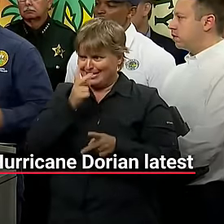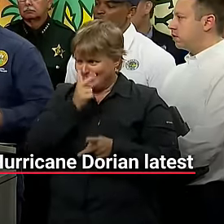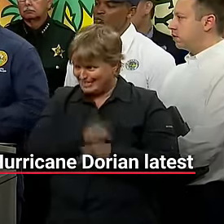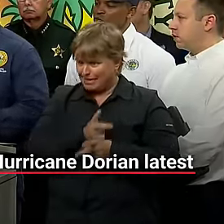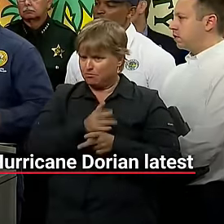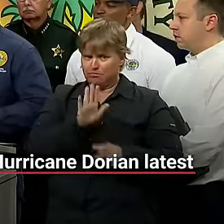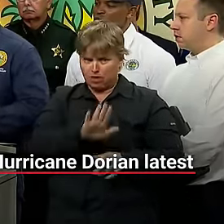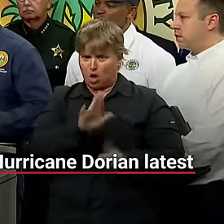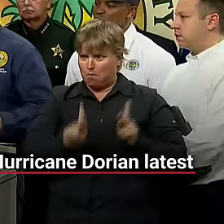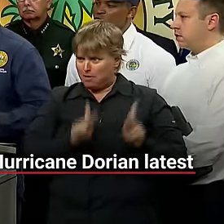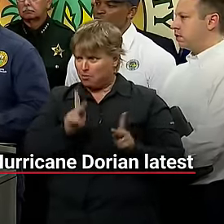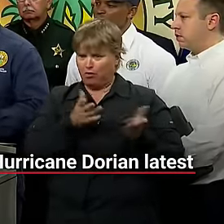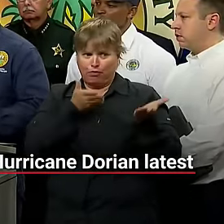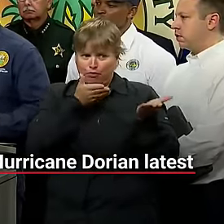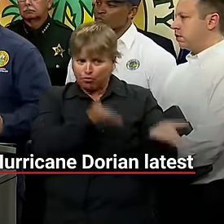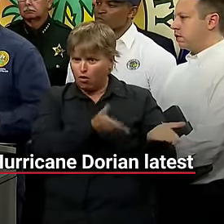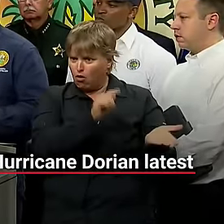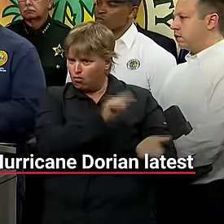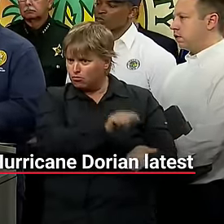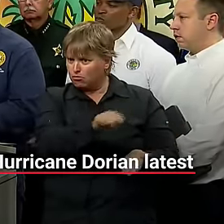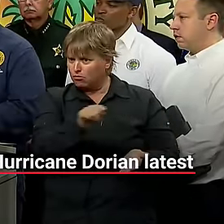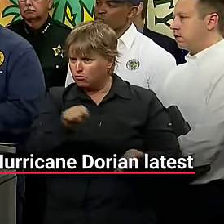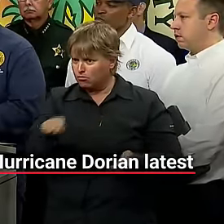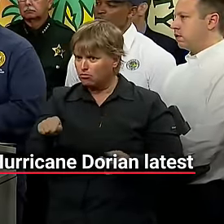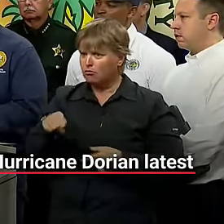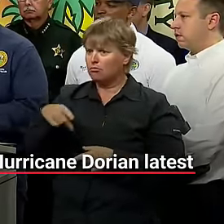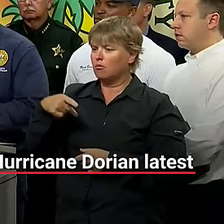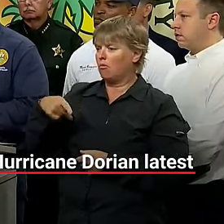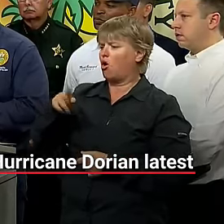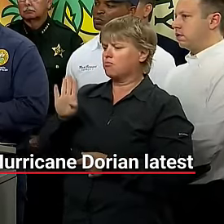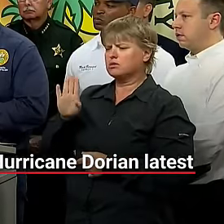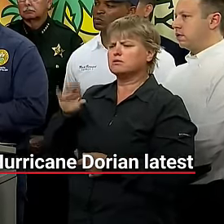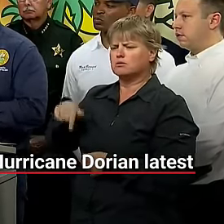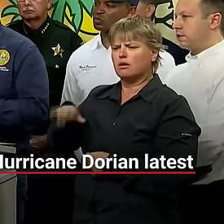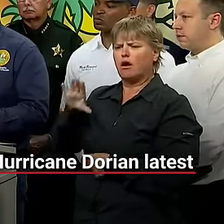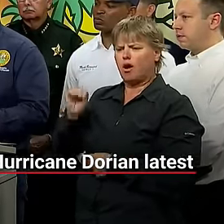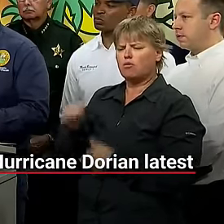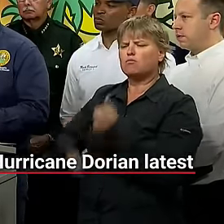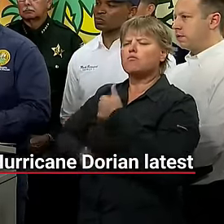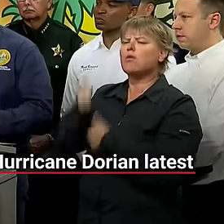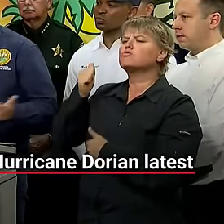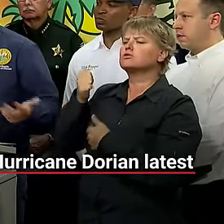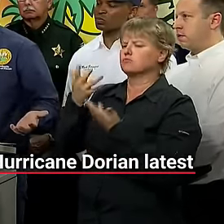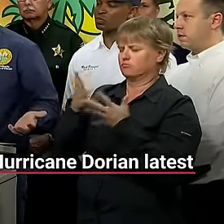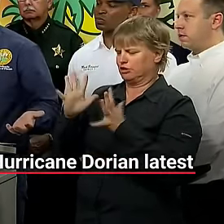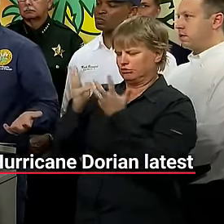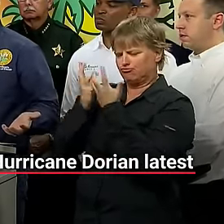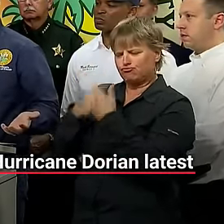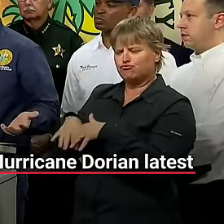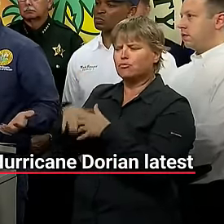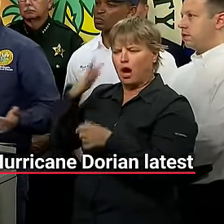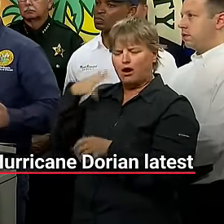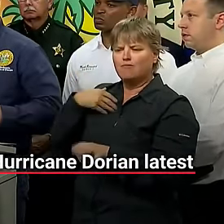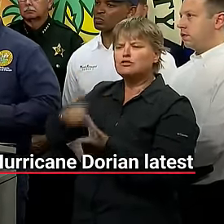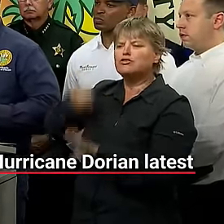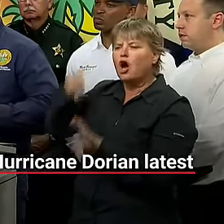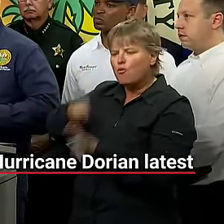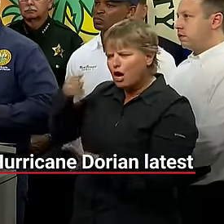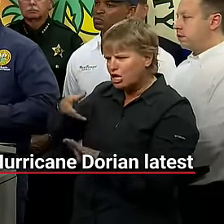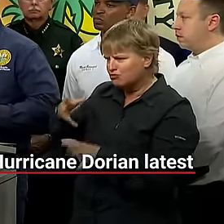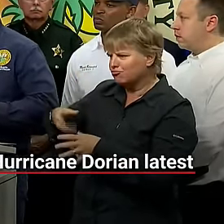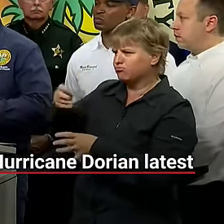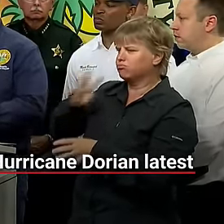the vast, vast majority of them have complied. And so what we're doing is we're informing local